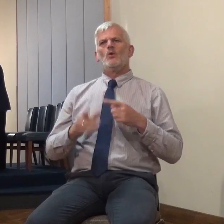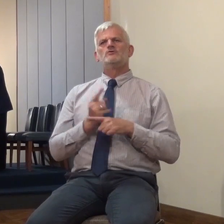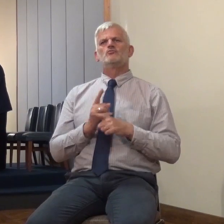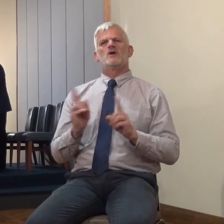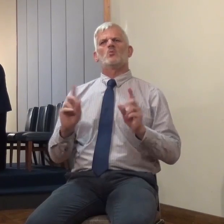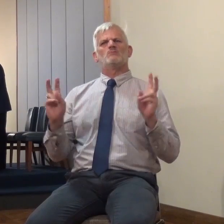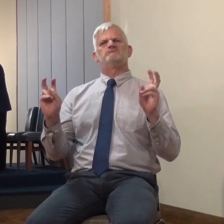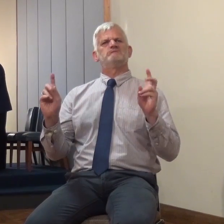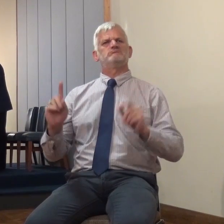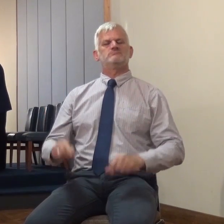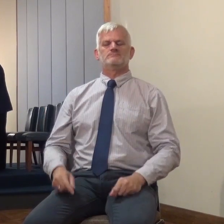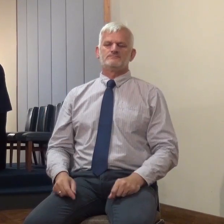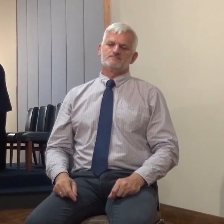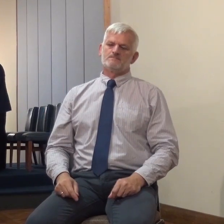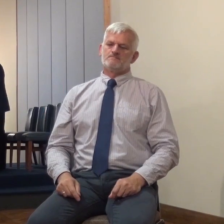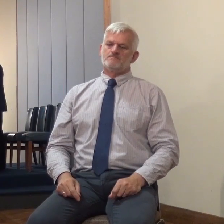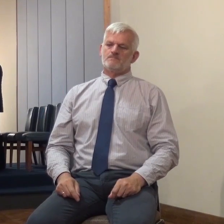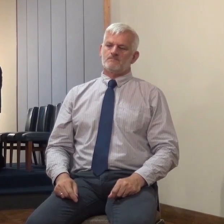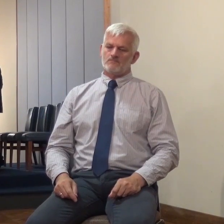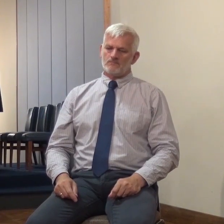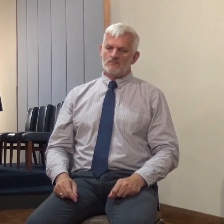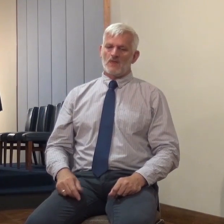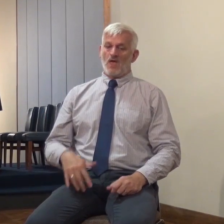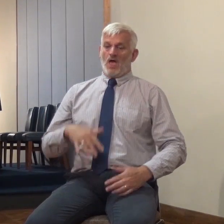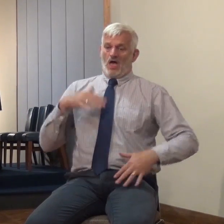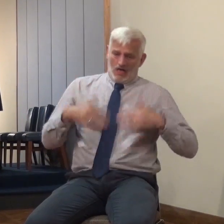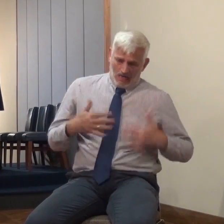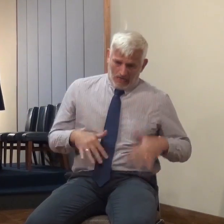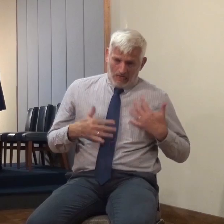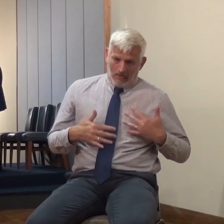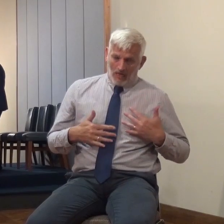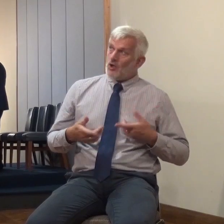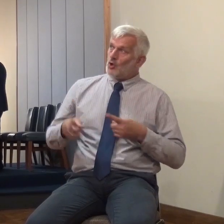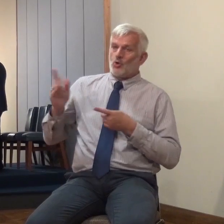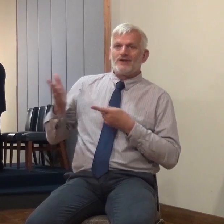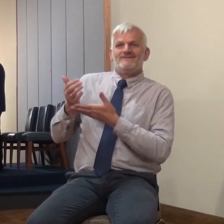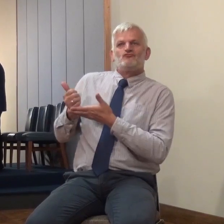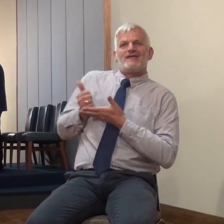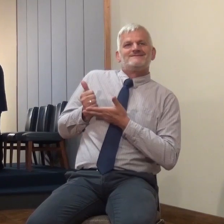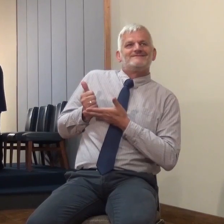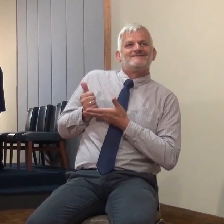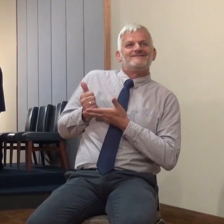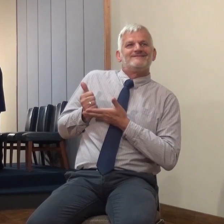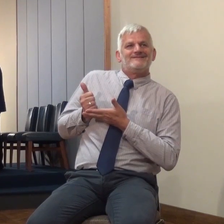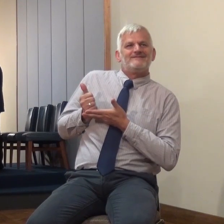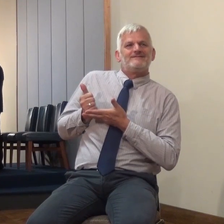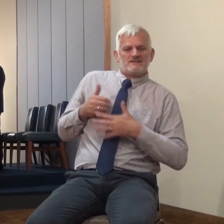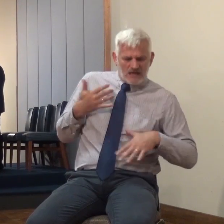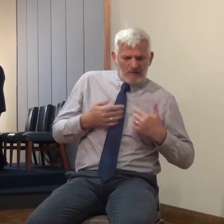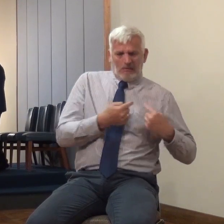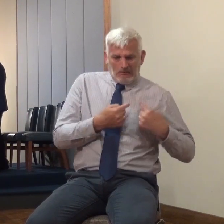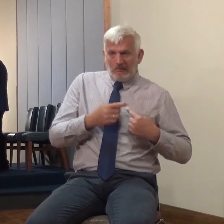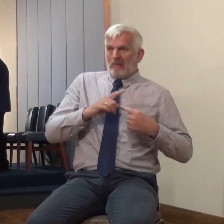is this: Grace in Affliction. Grace in Affliction. And we're looking